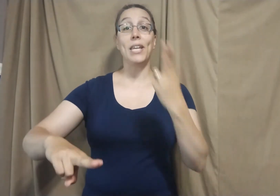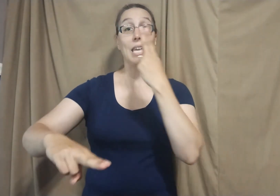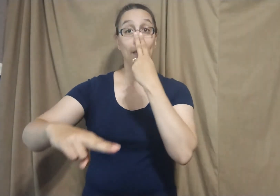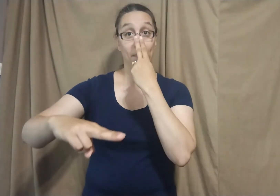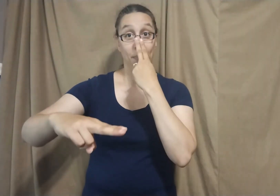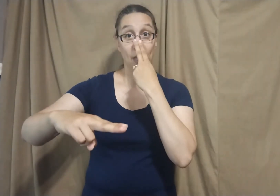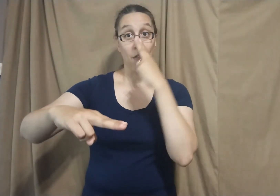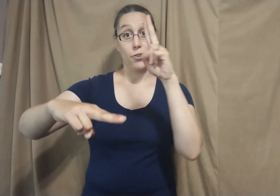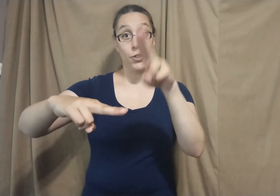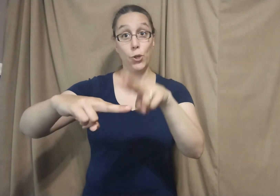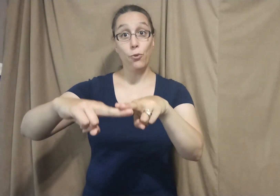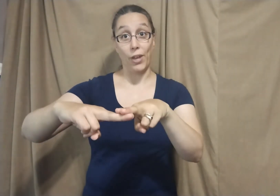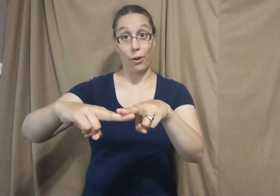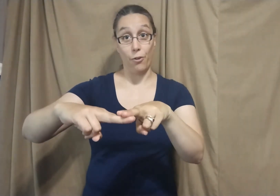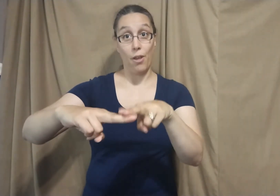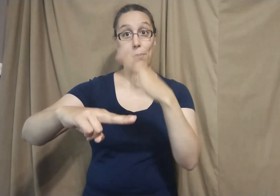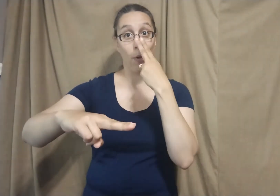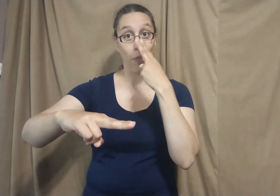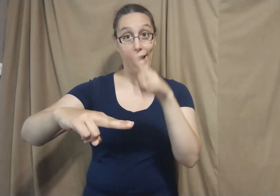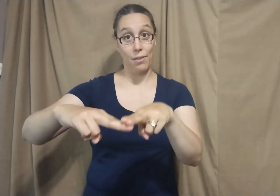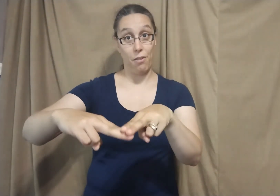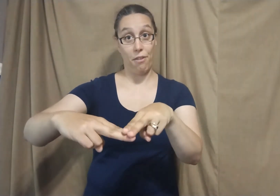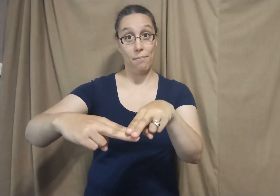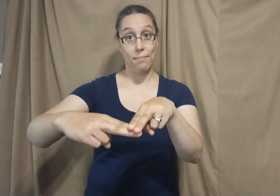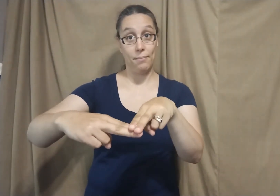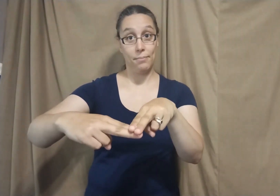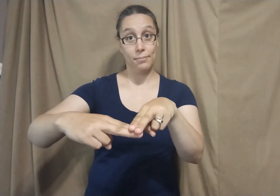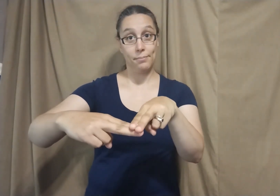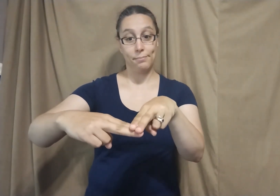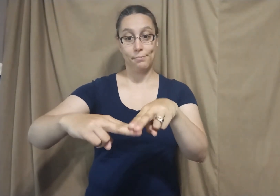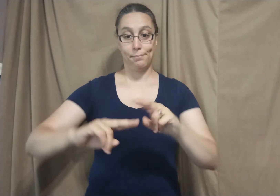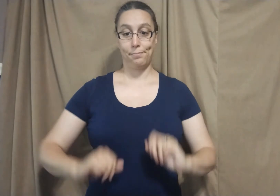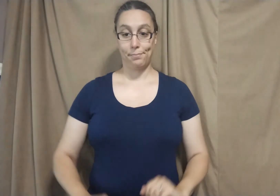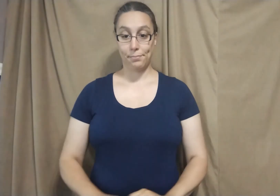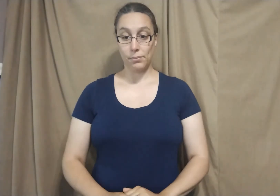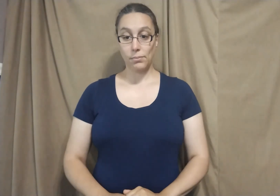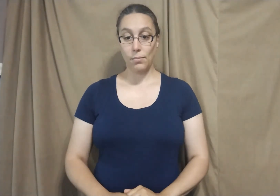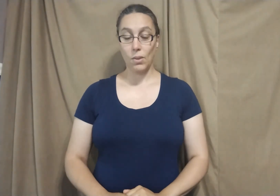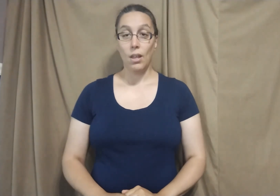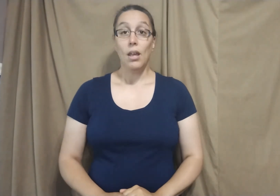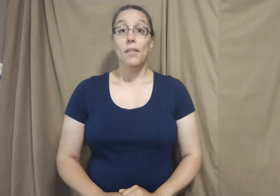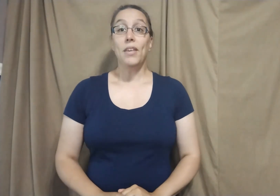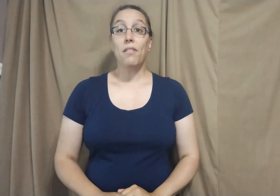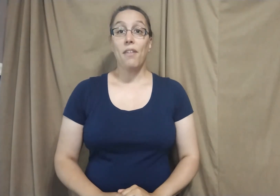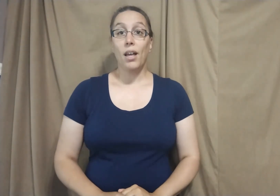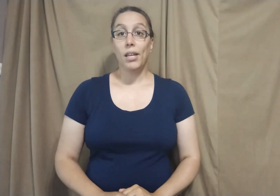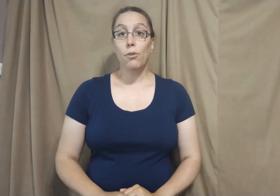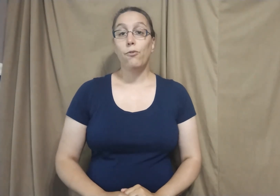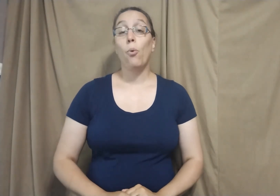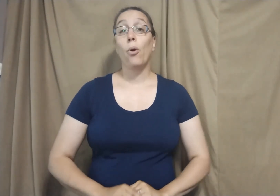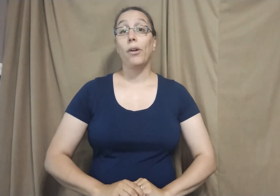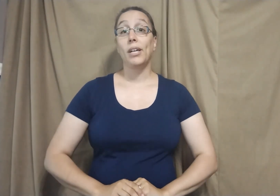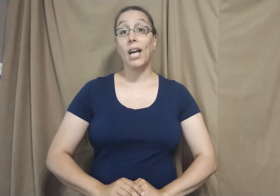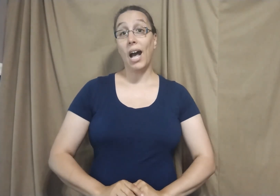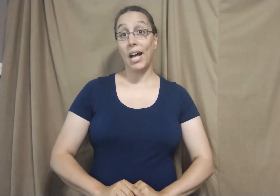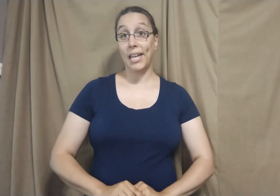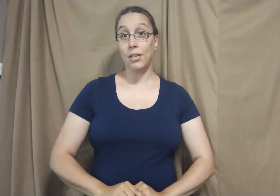funny is two fingers on both hands. The sign for kind